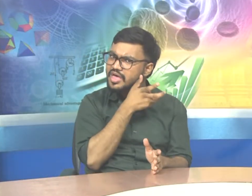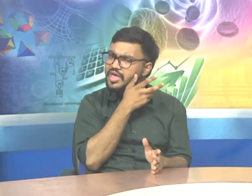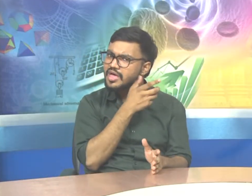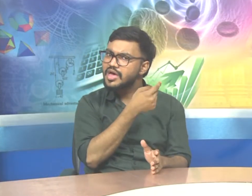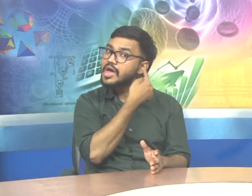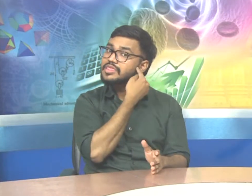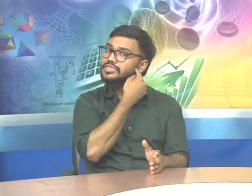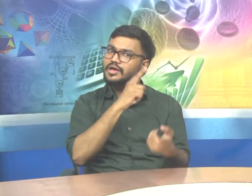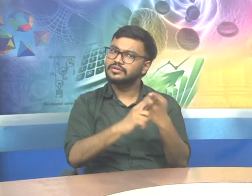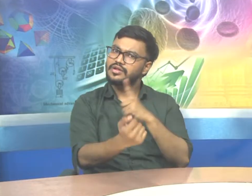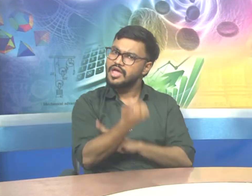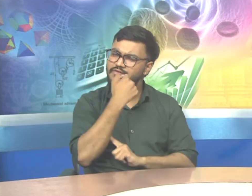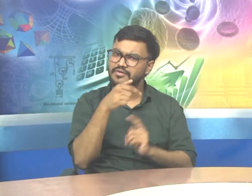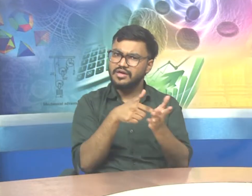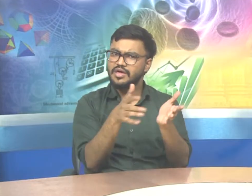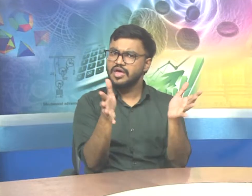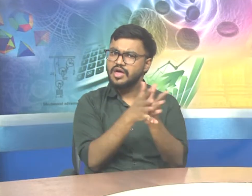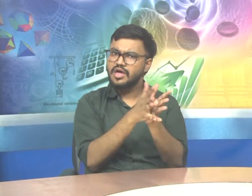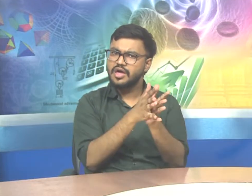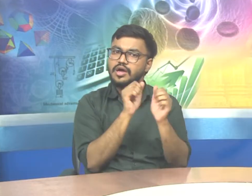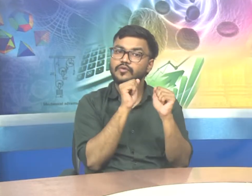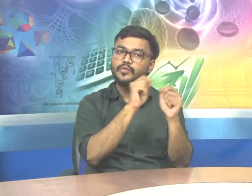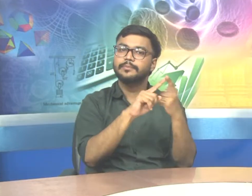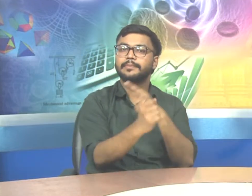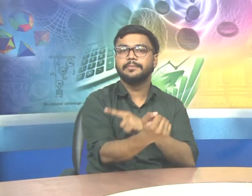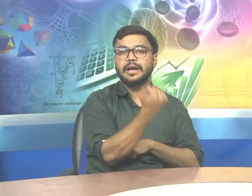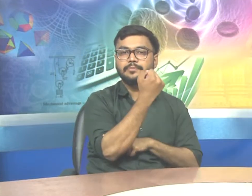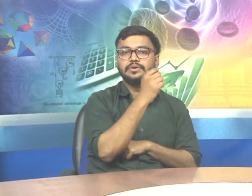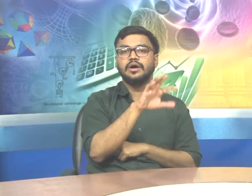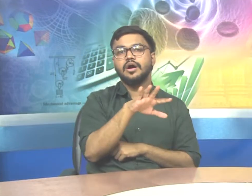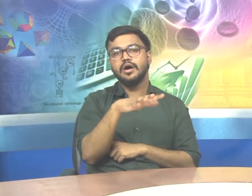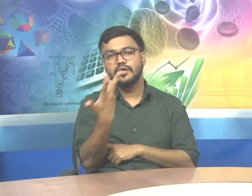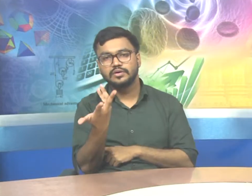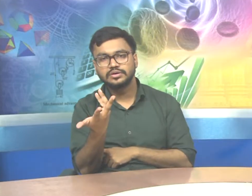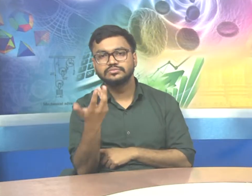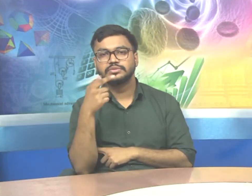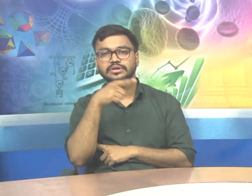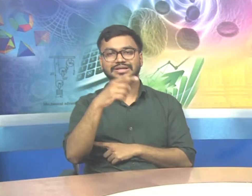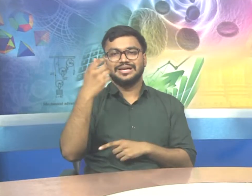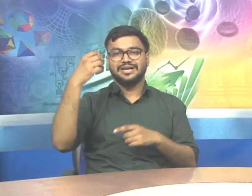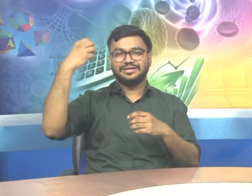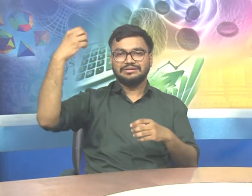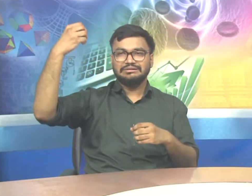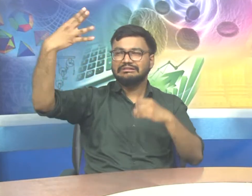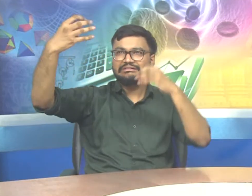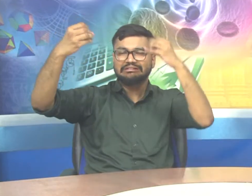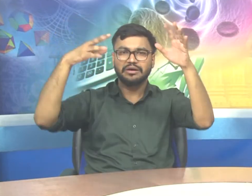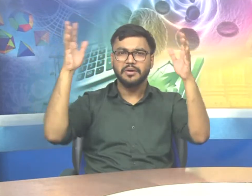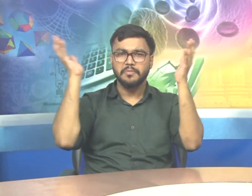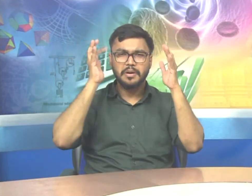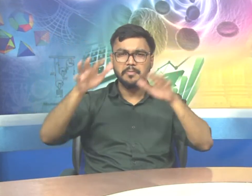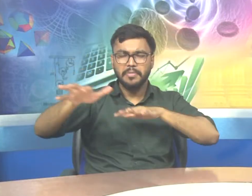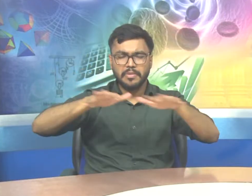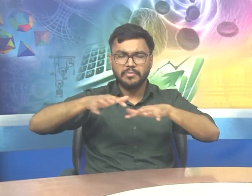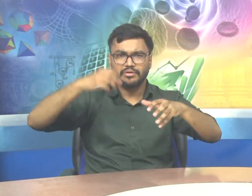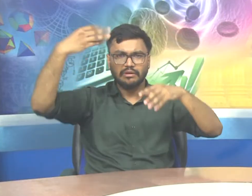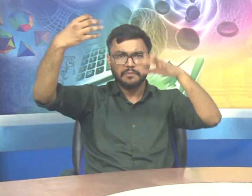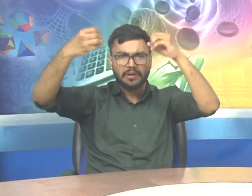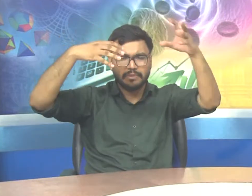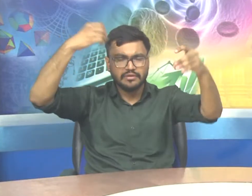For example, clapping hands, it produces sound and other person who is not clapping